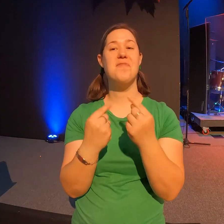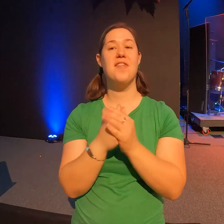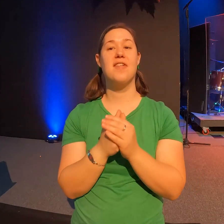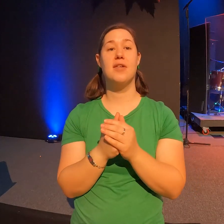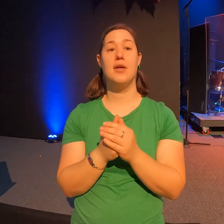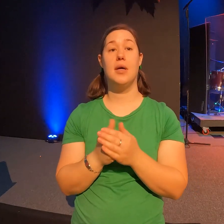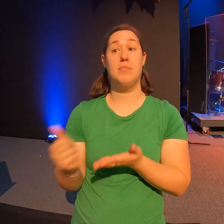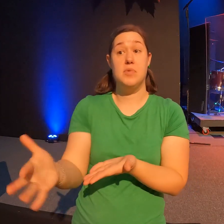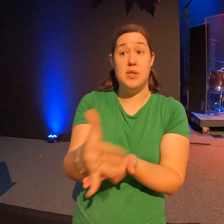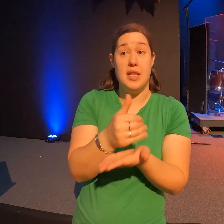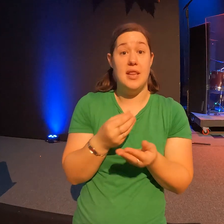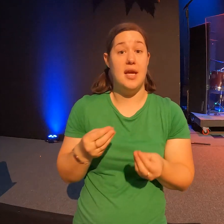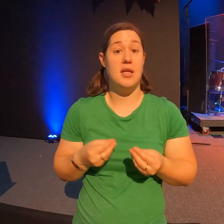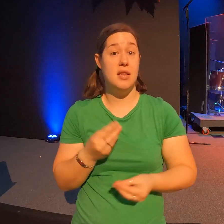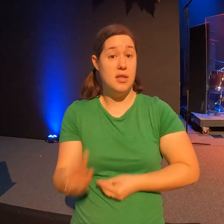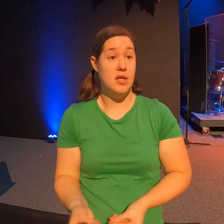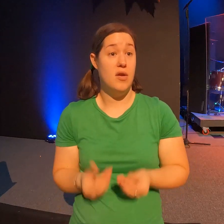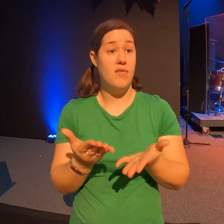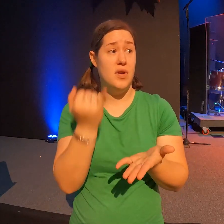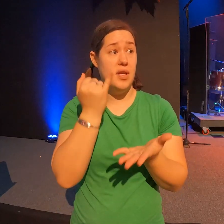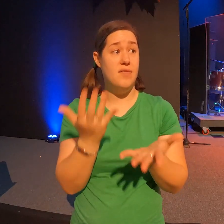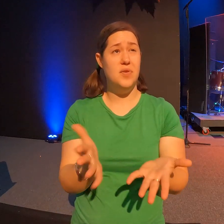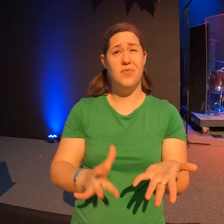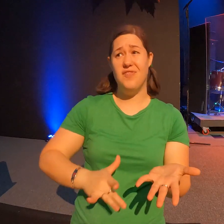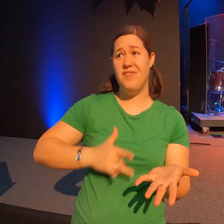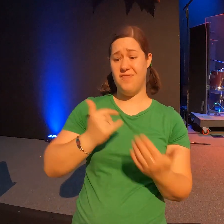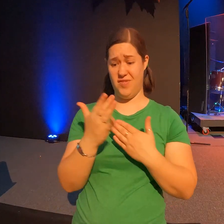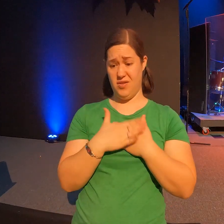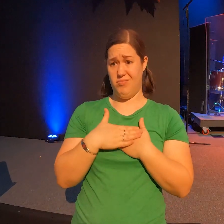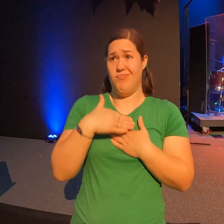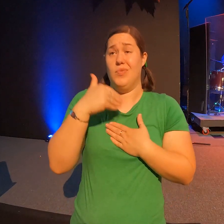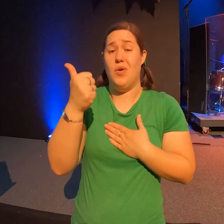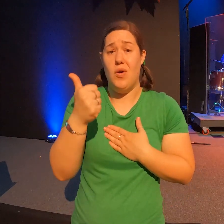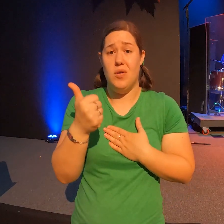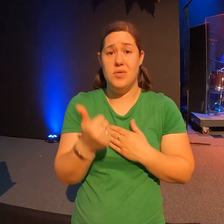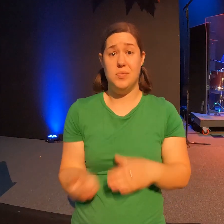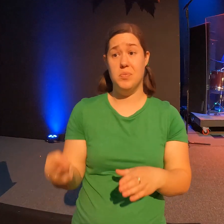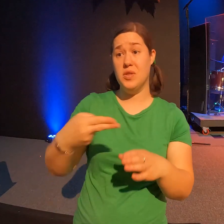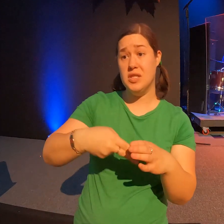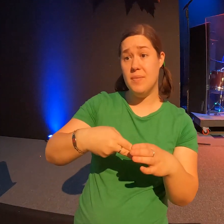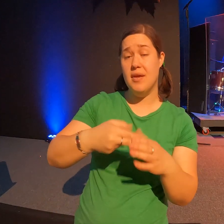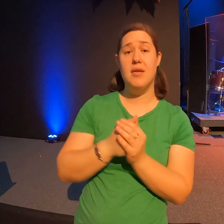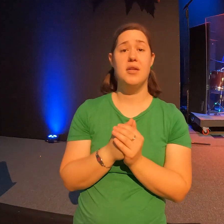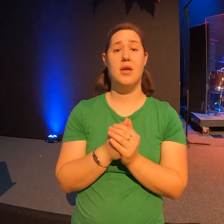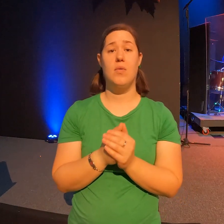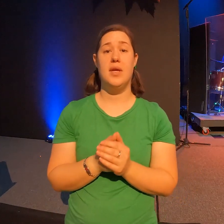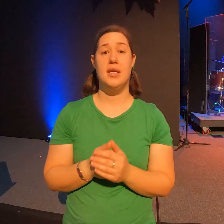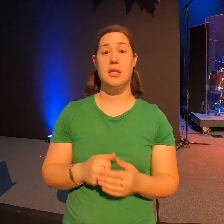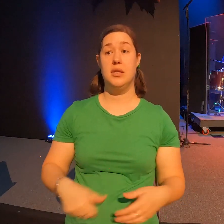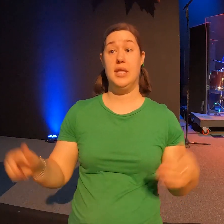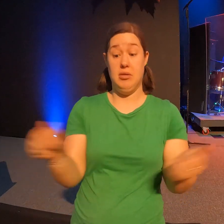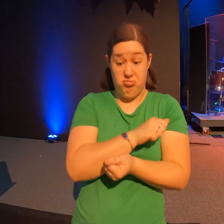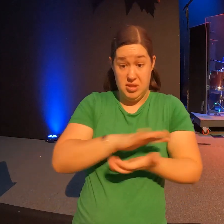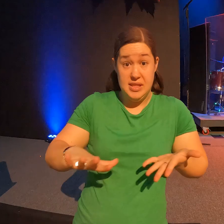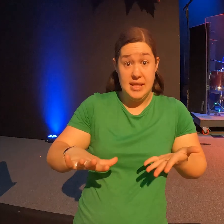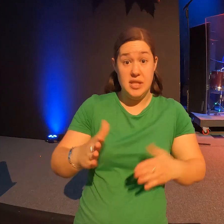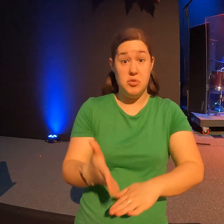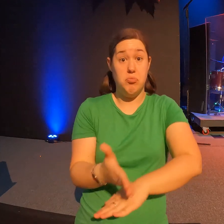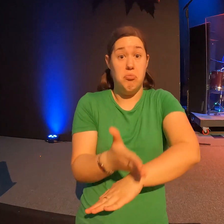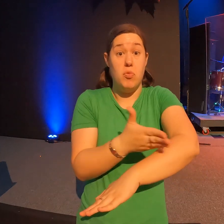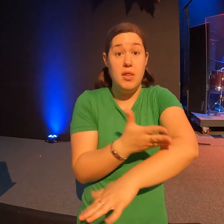of disaster response or support, just indicate that in your giving, whether it's physical or if you go online to our website,